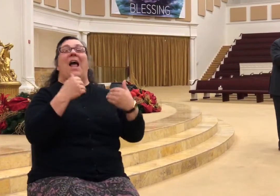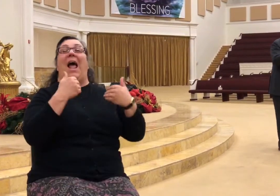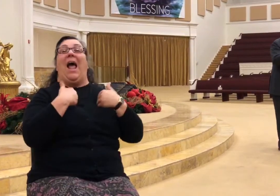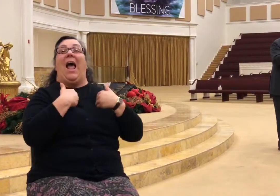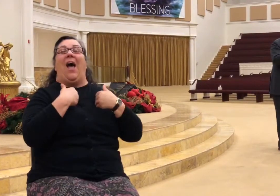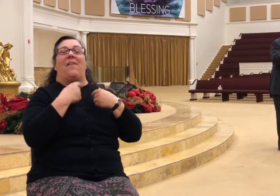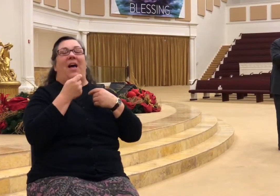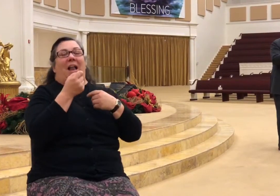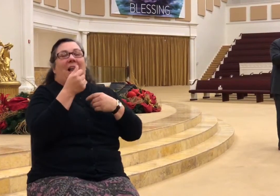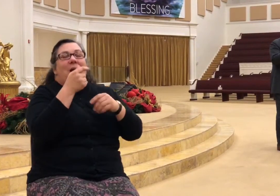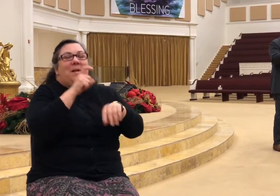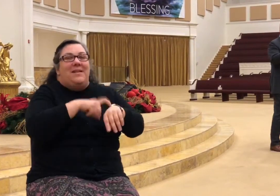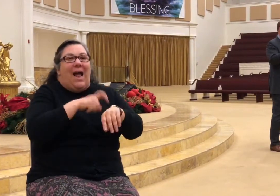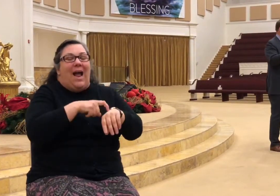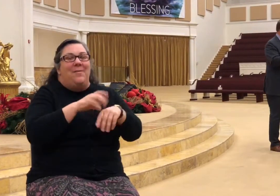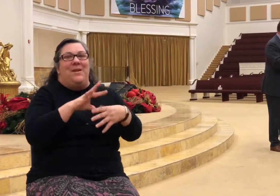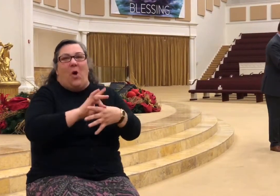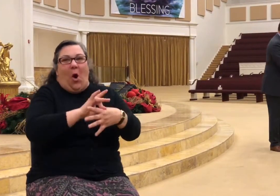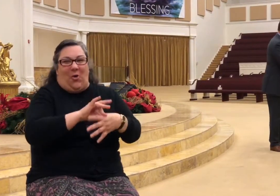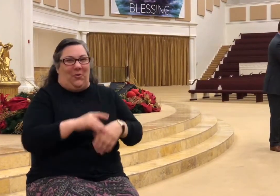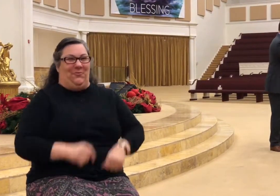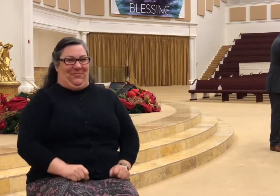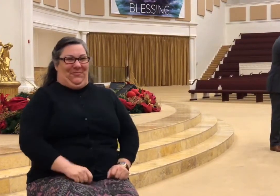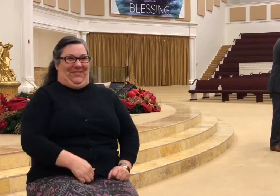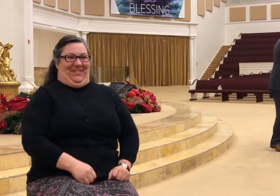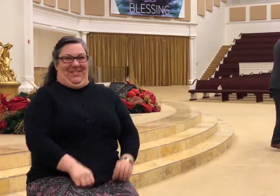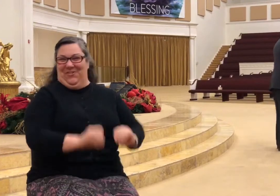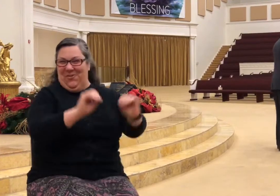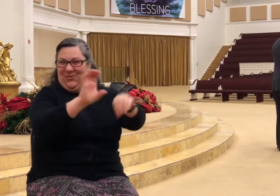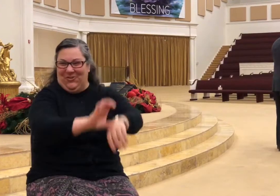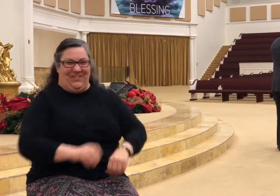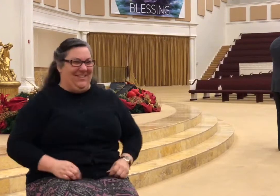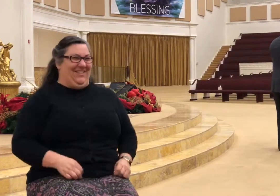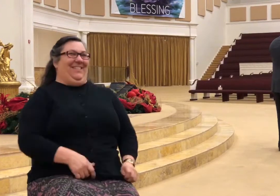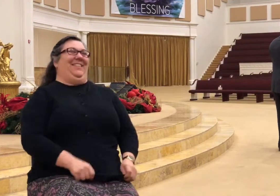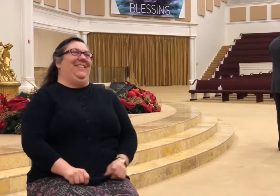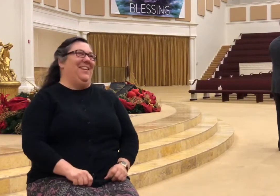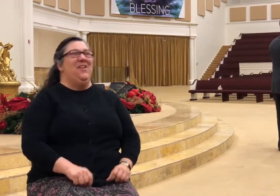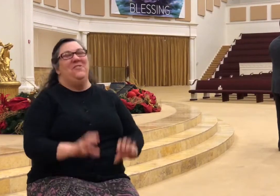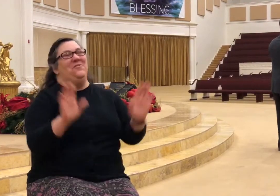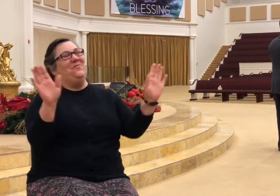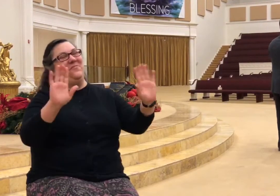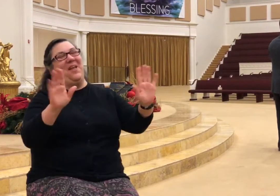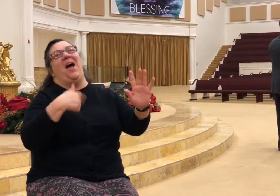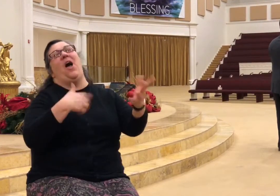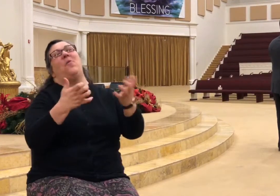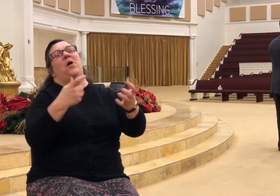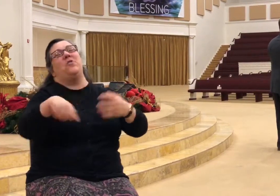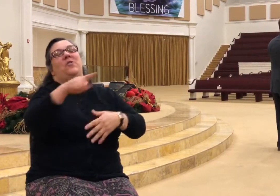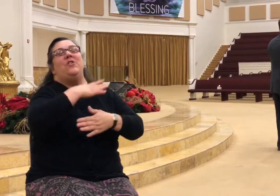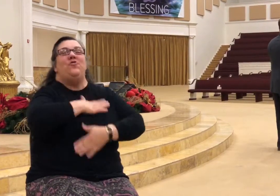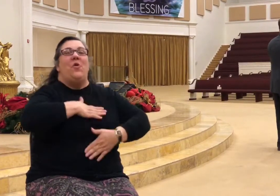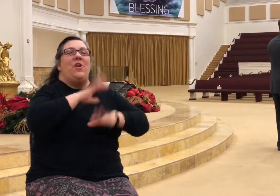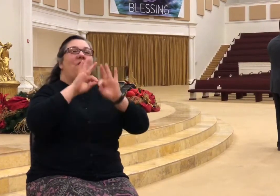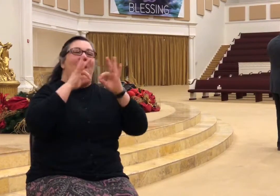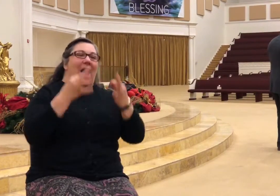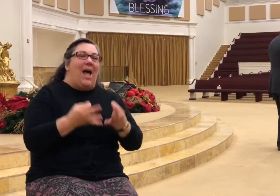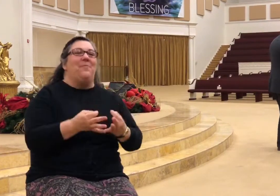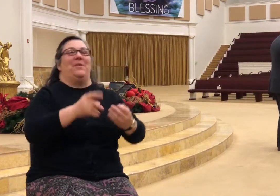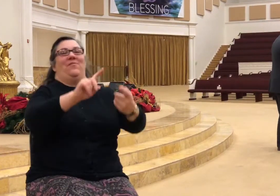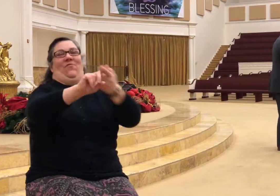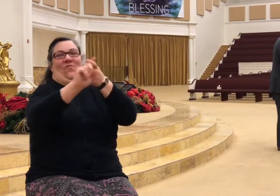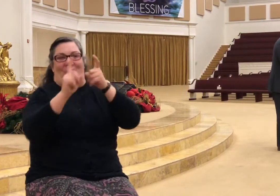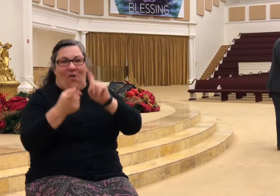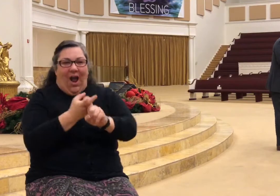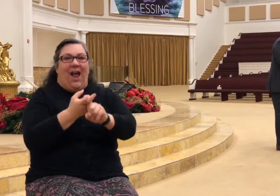Have a good good time with your family and friends, and then we